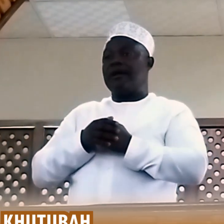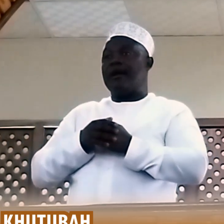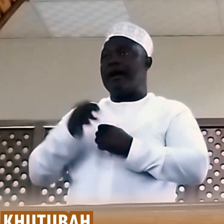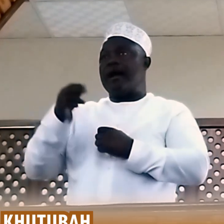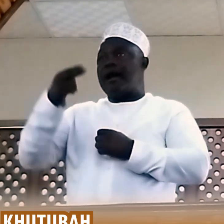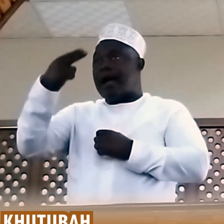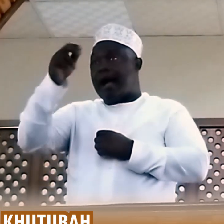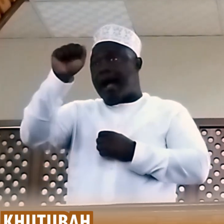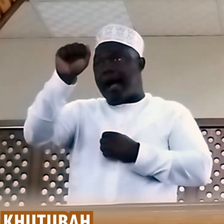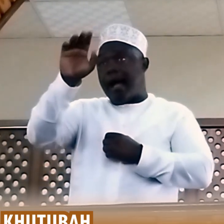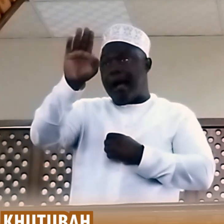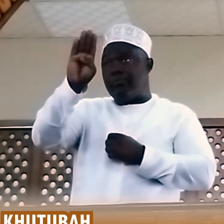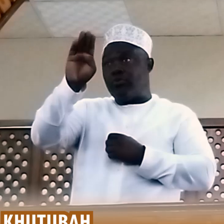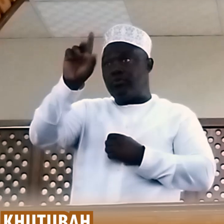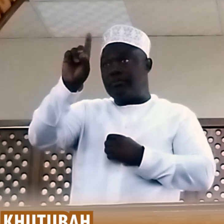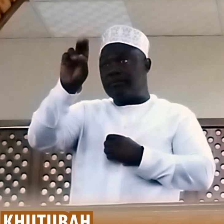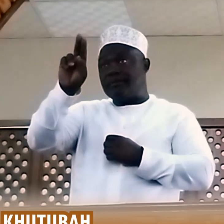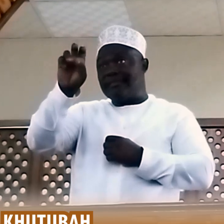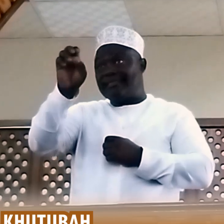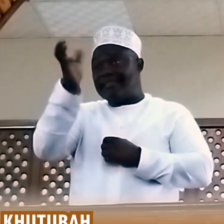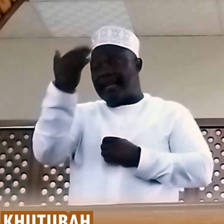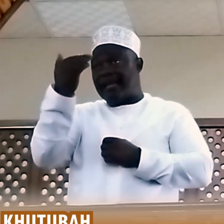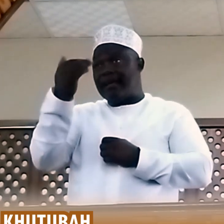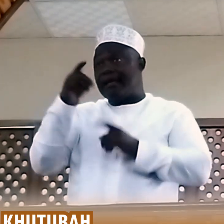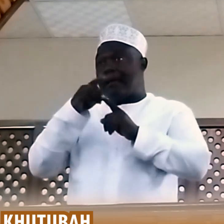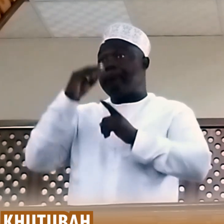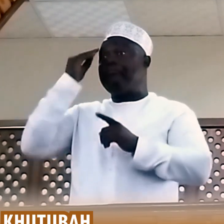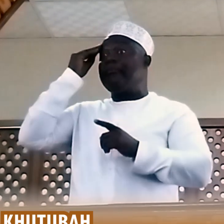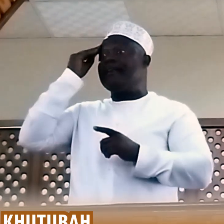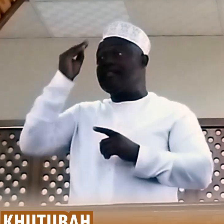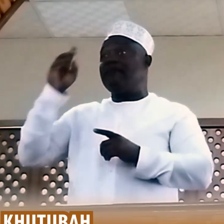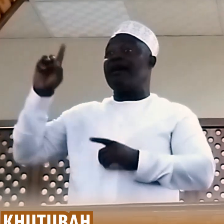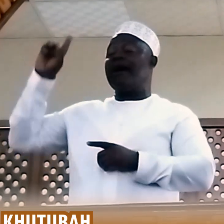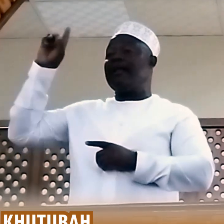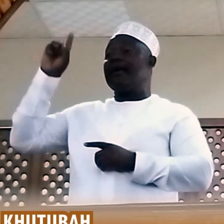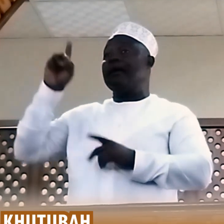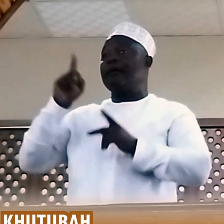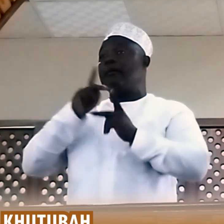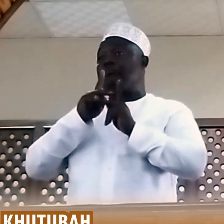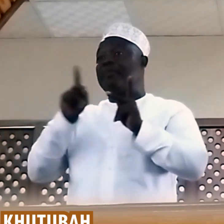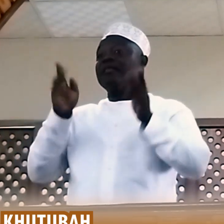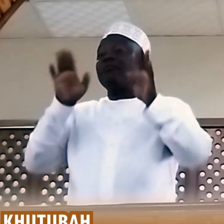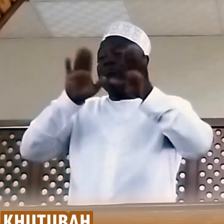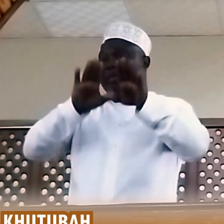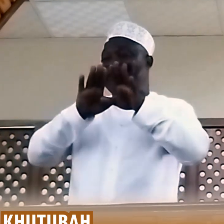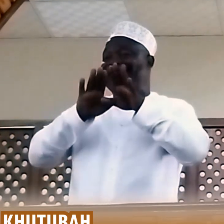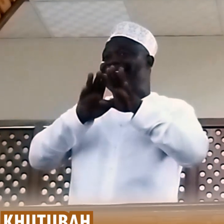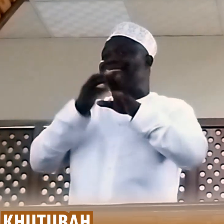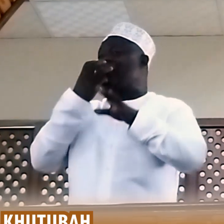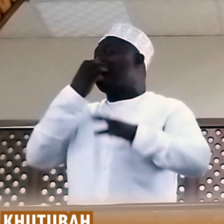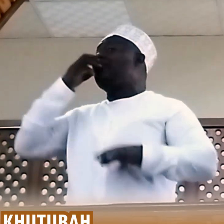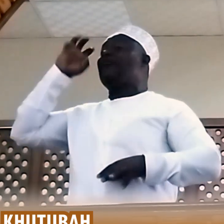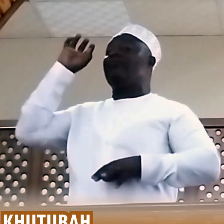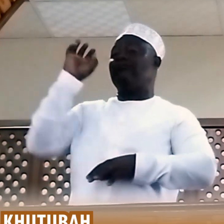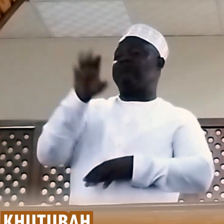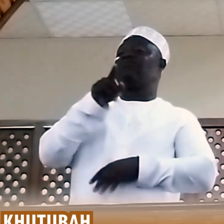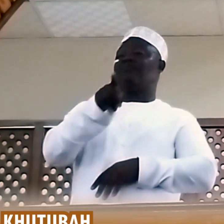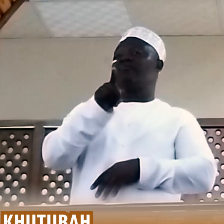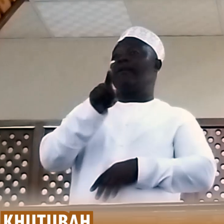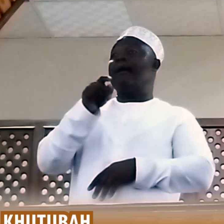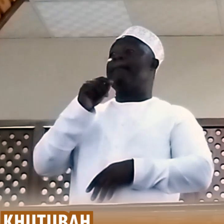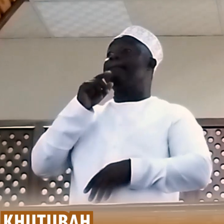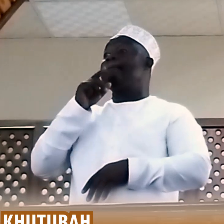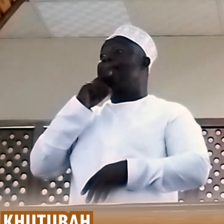Abdullah bin Amr narrated that the messenger of Allah, peace be upon him, cast one